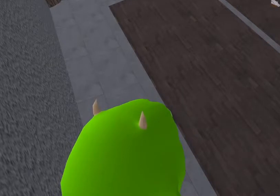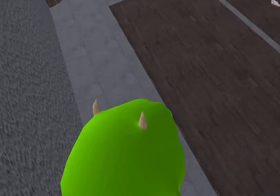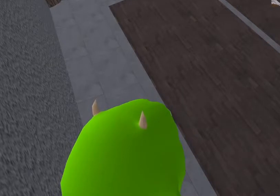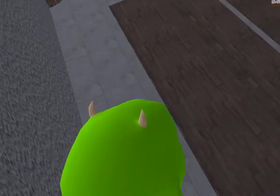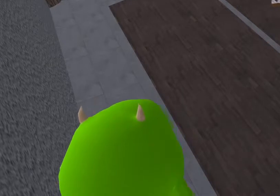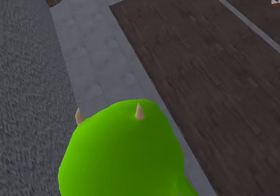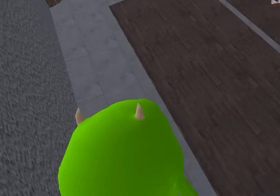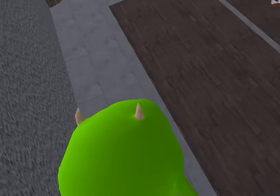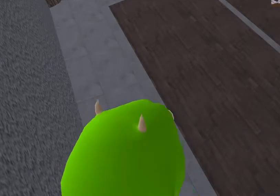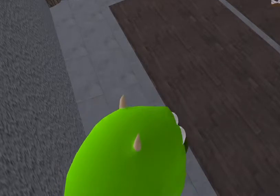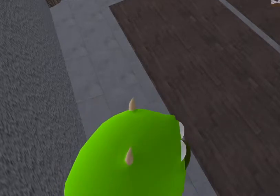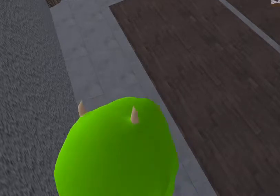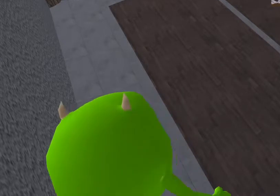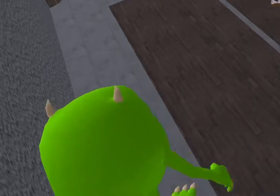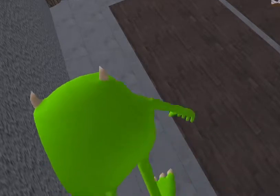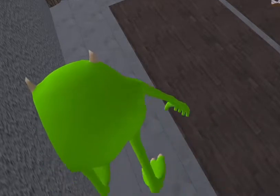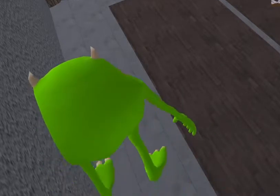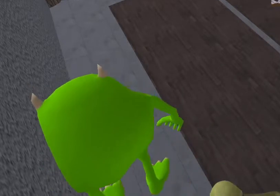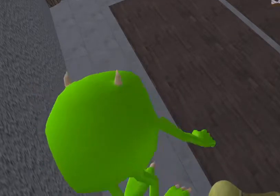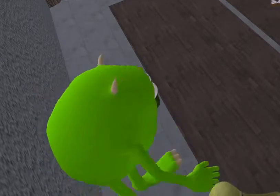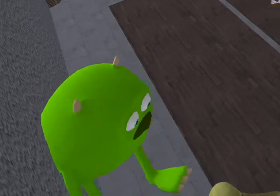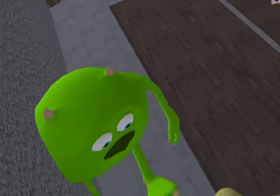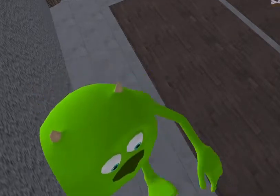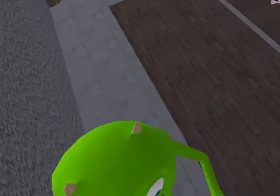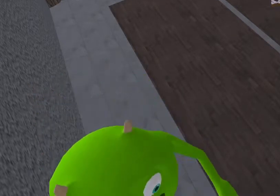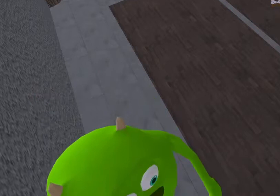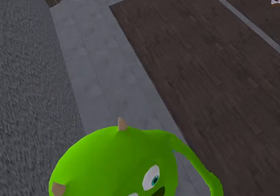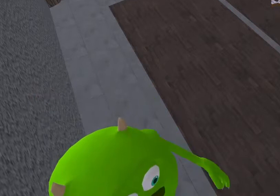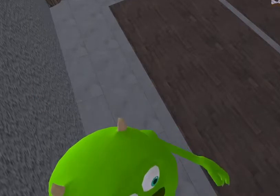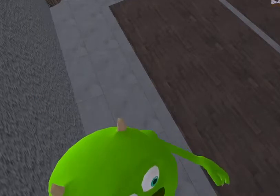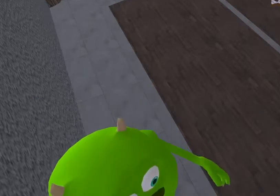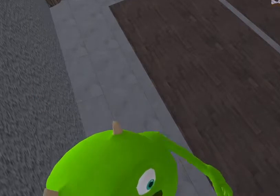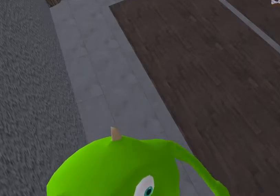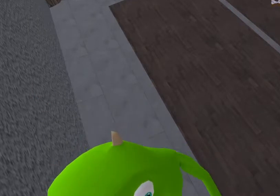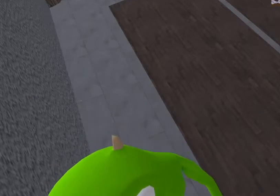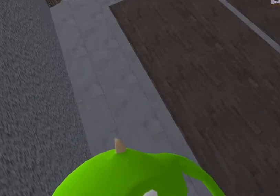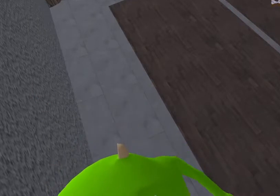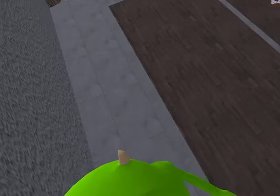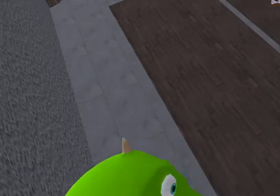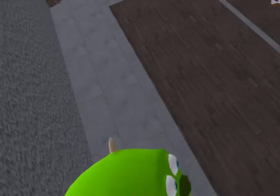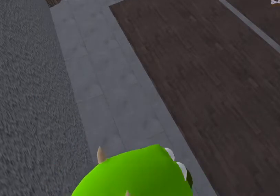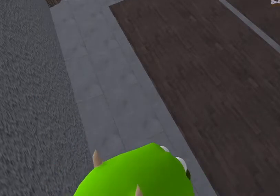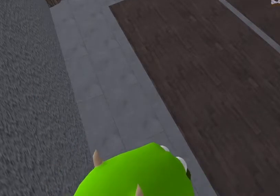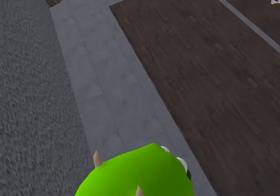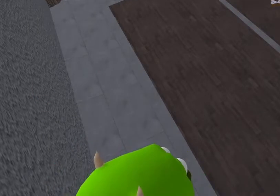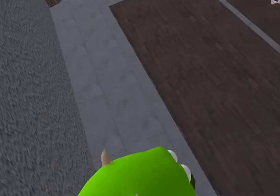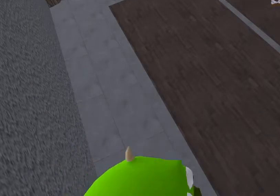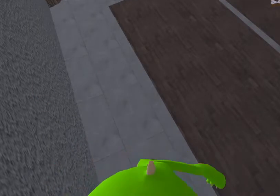just means if you have less on one side, you gotta show me how strong you are. Okay, I'm gonna give you guys different ideas, and